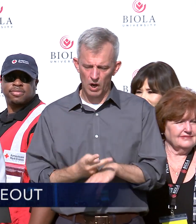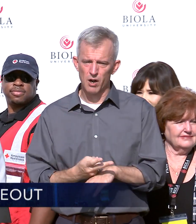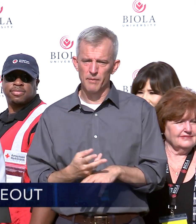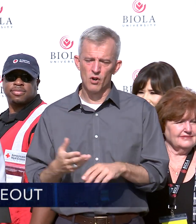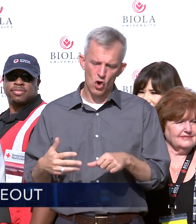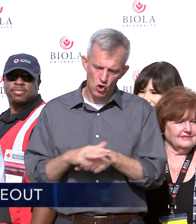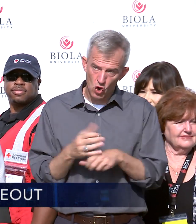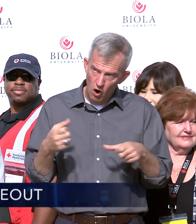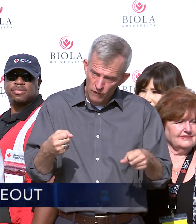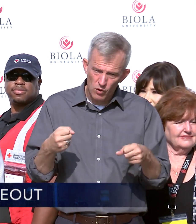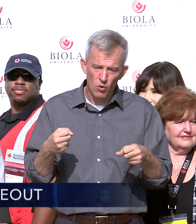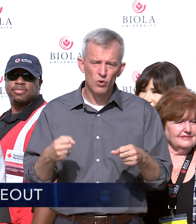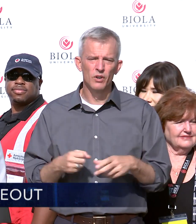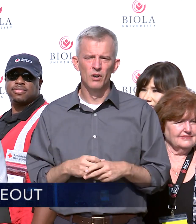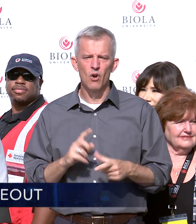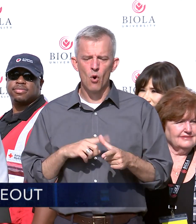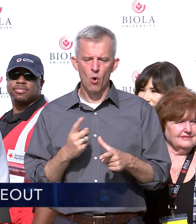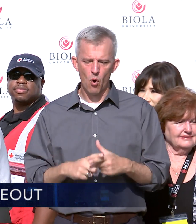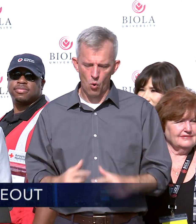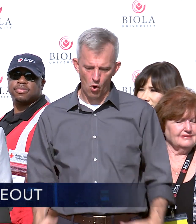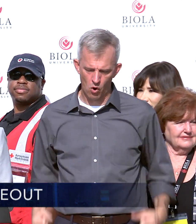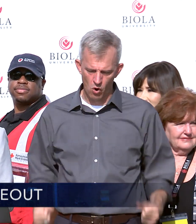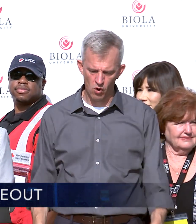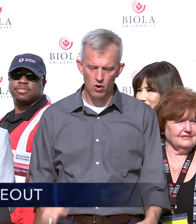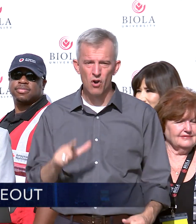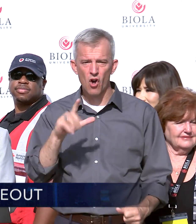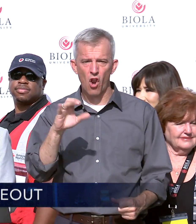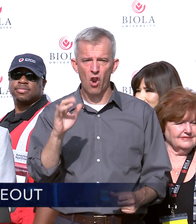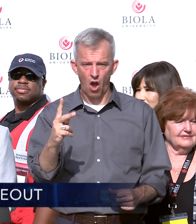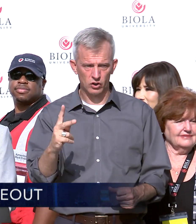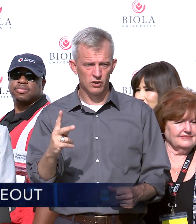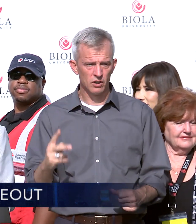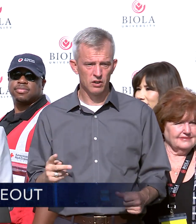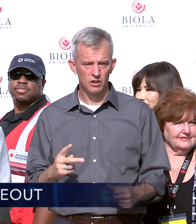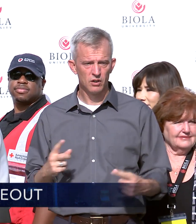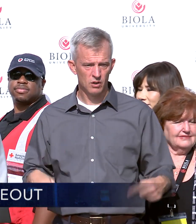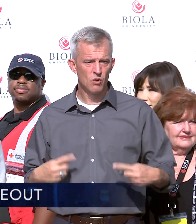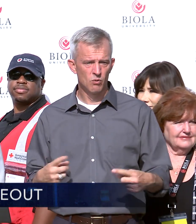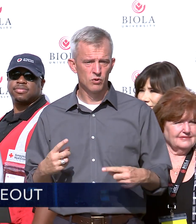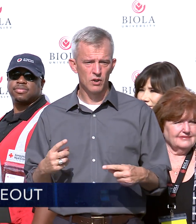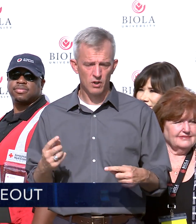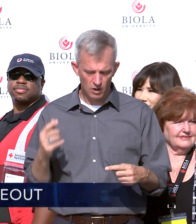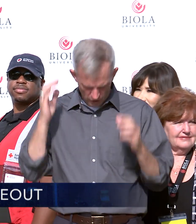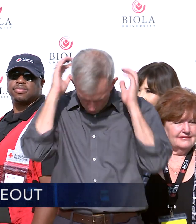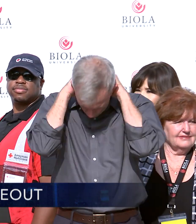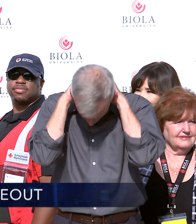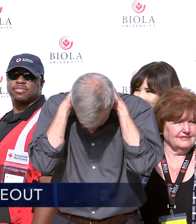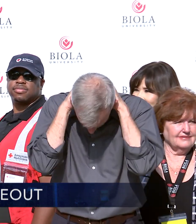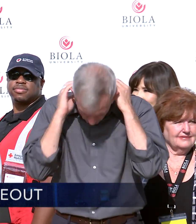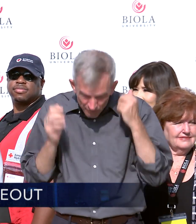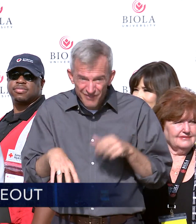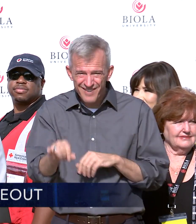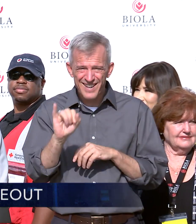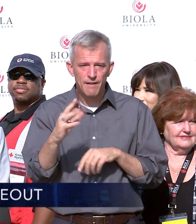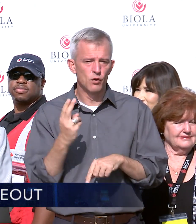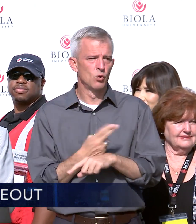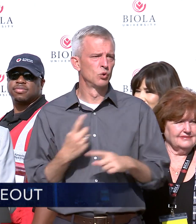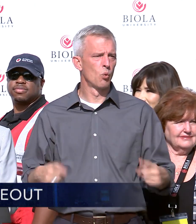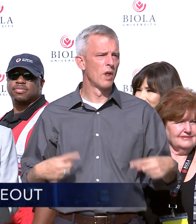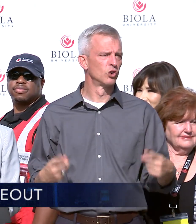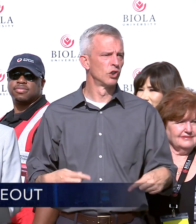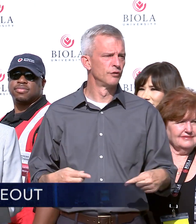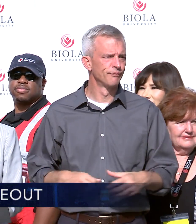hold on, or lock, cover, and hold on if you use a wheelchair or a walker. My